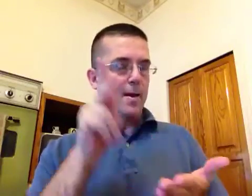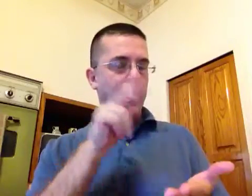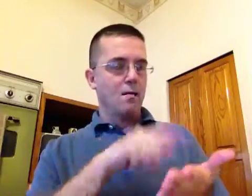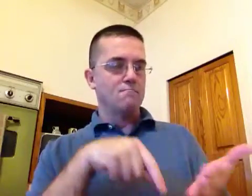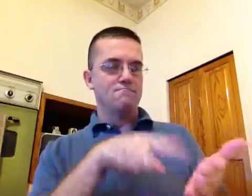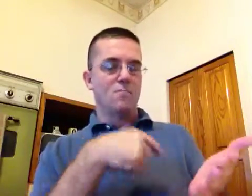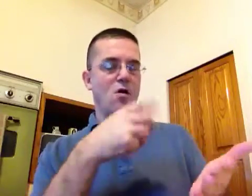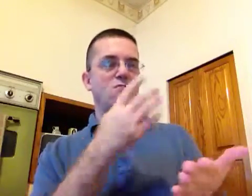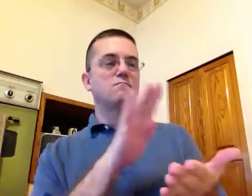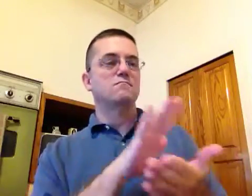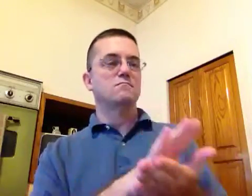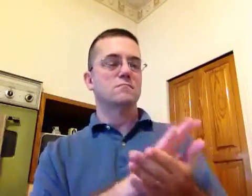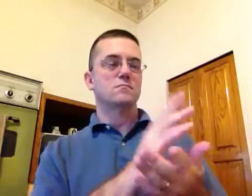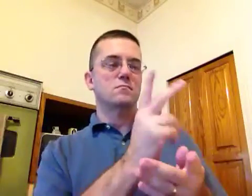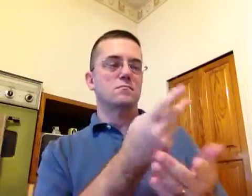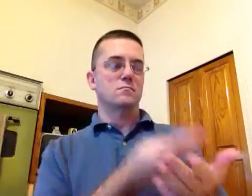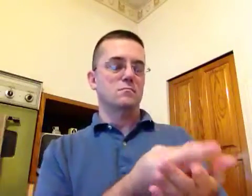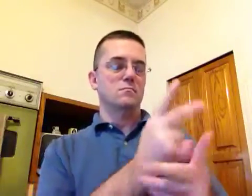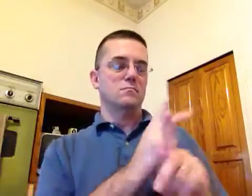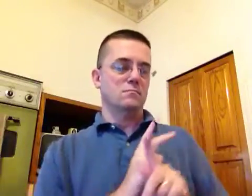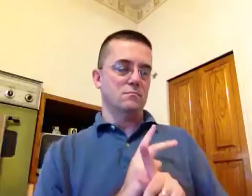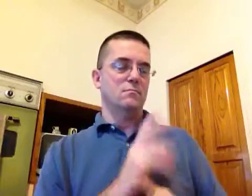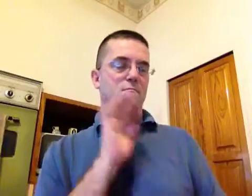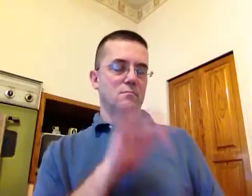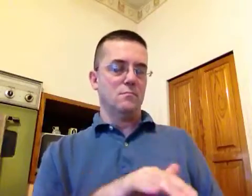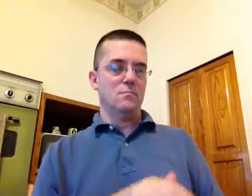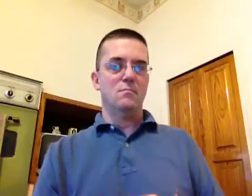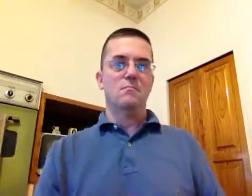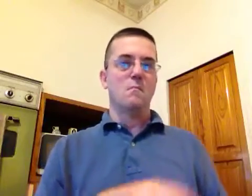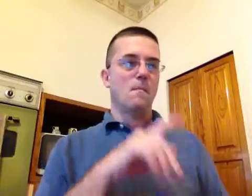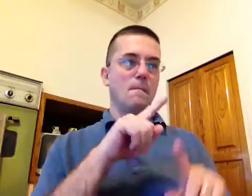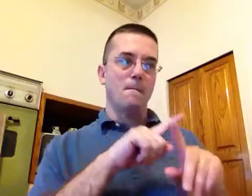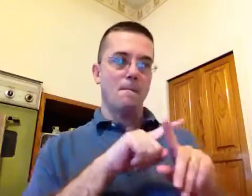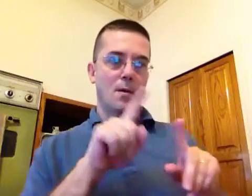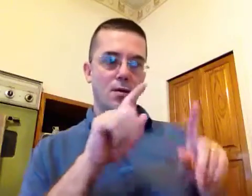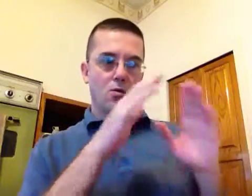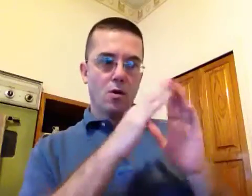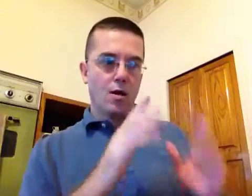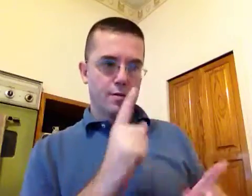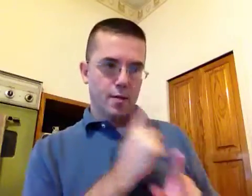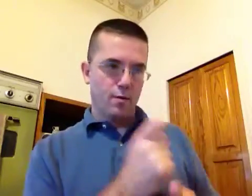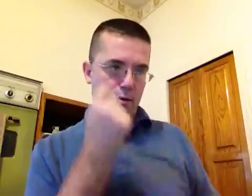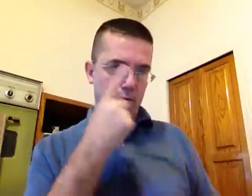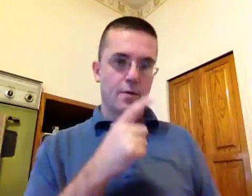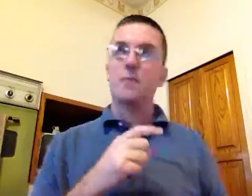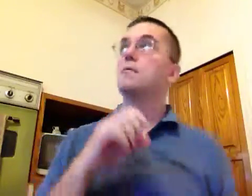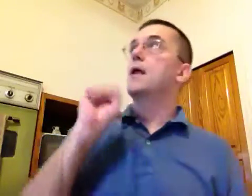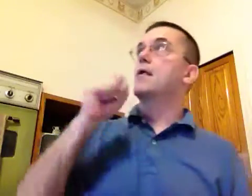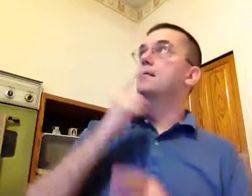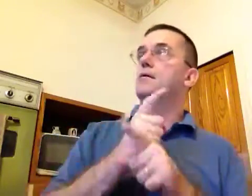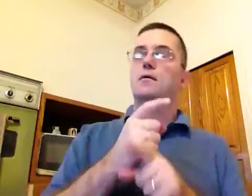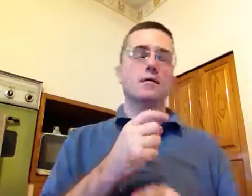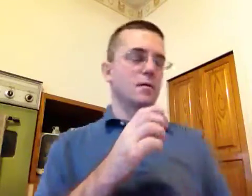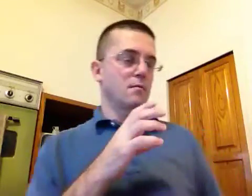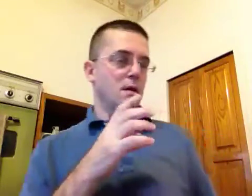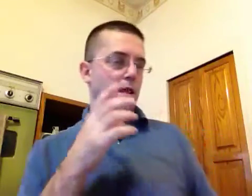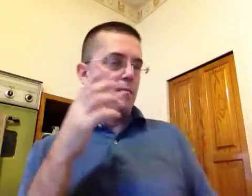will be debt-free, but you're home. Did I understand you right? Yes, that is correct, yes. Now, that would be a very cool place to be, and then, squeeze every dollar you can out of the